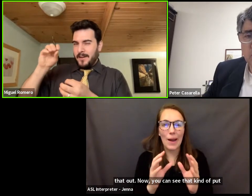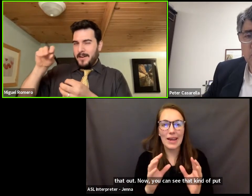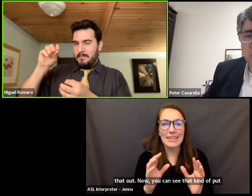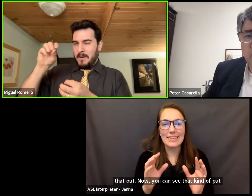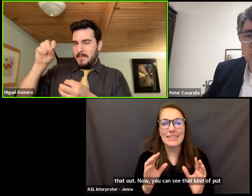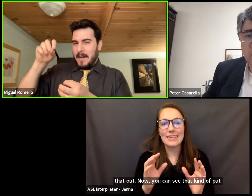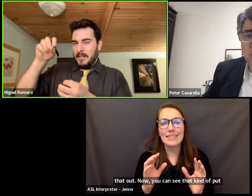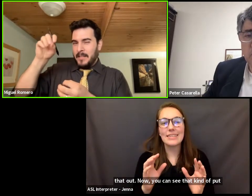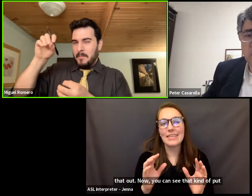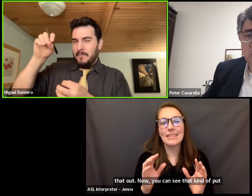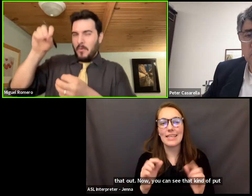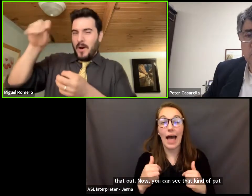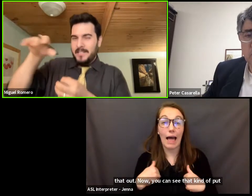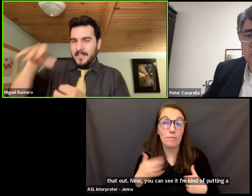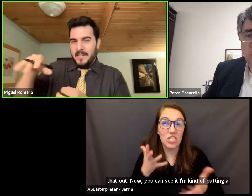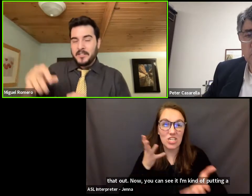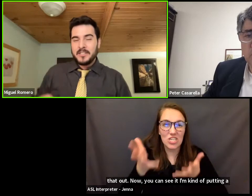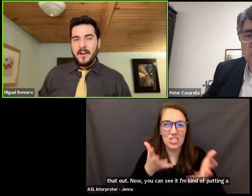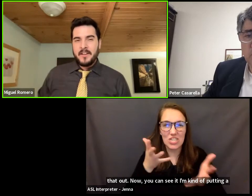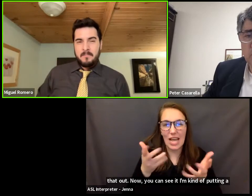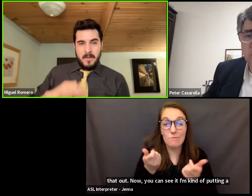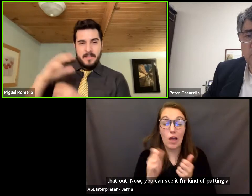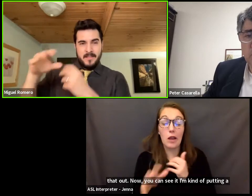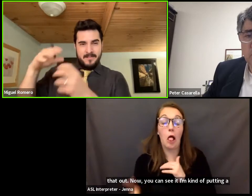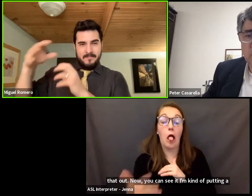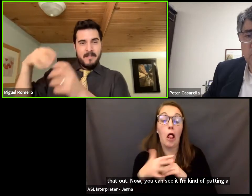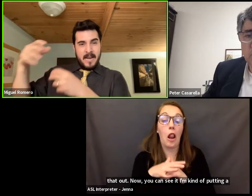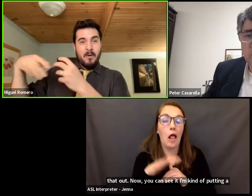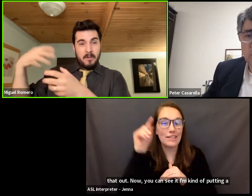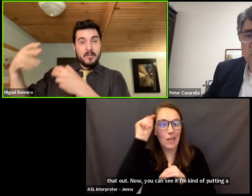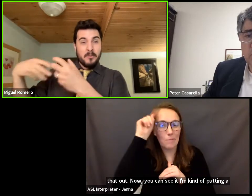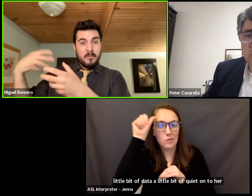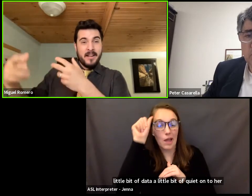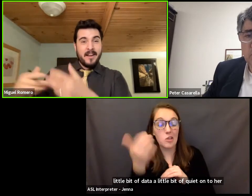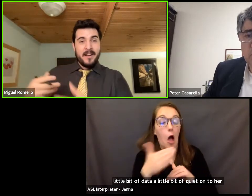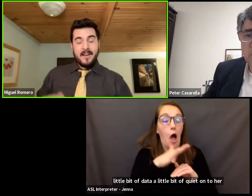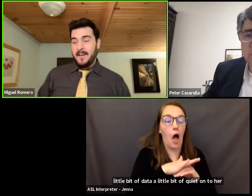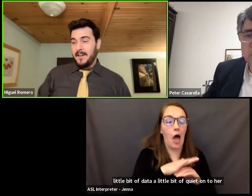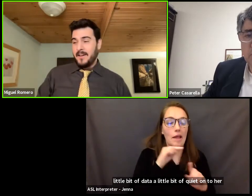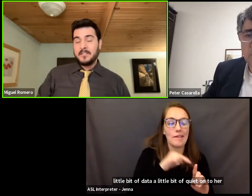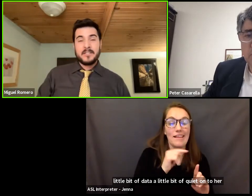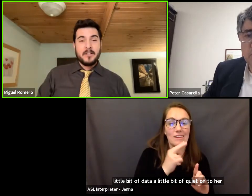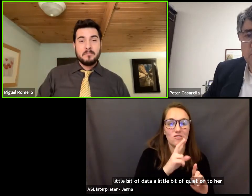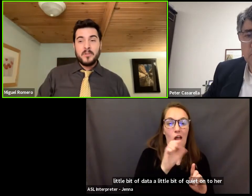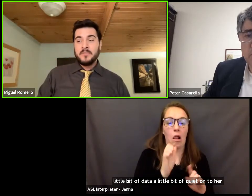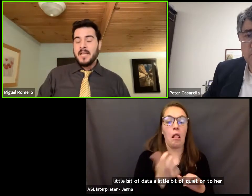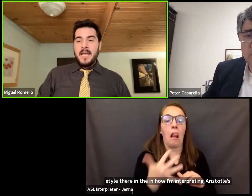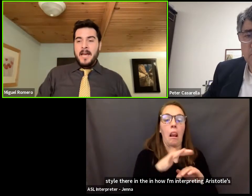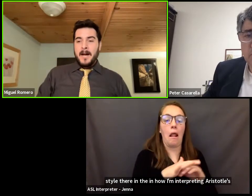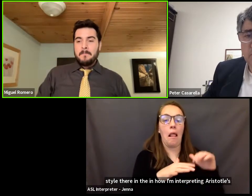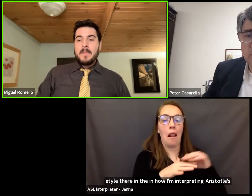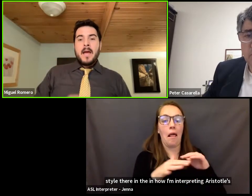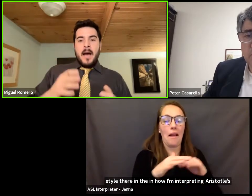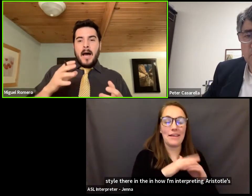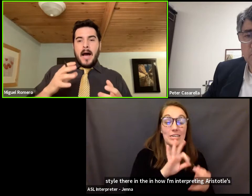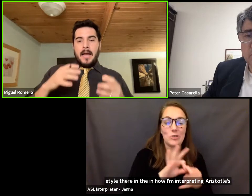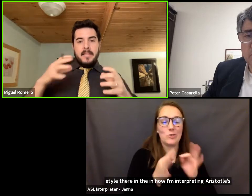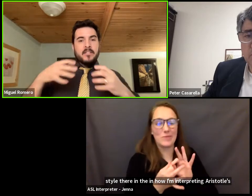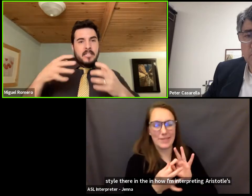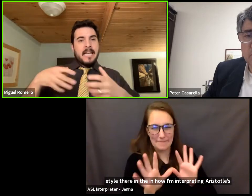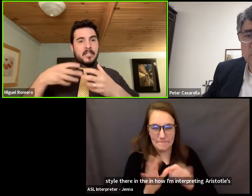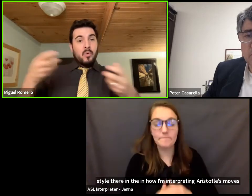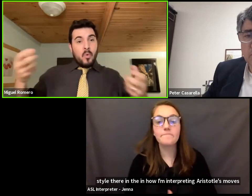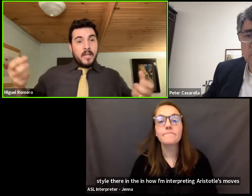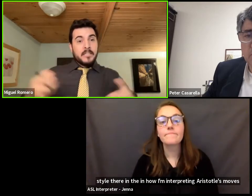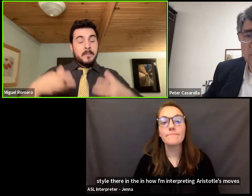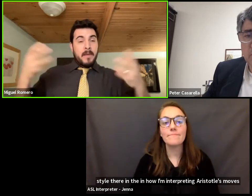bit of, I'm dabbing a little bit of Aquinas onto Aristotle there in how I'm interpreting Aristotle's moves. I